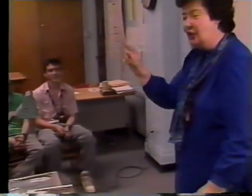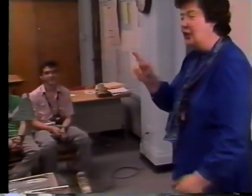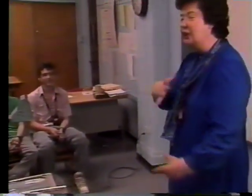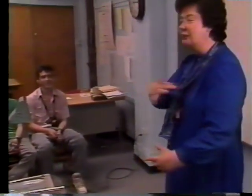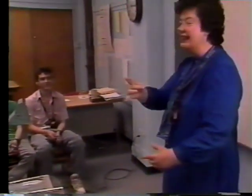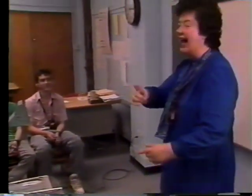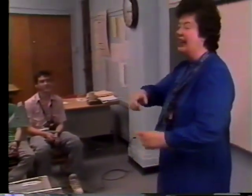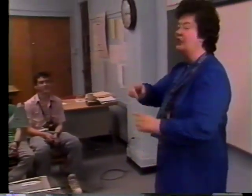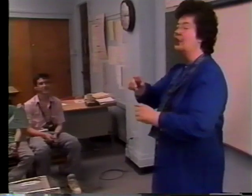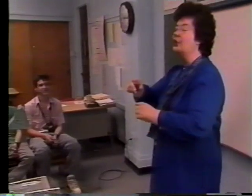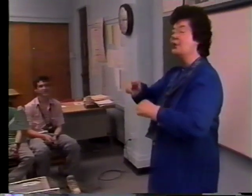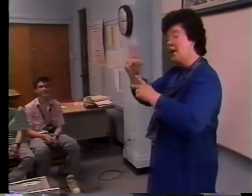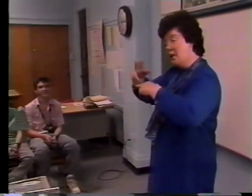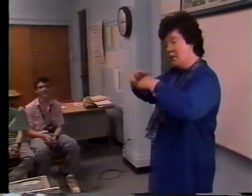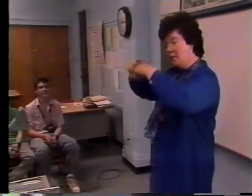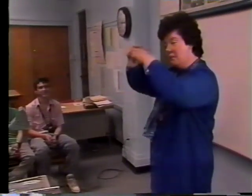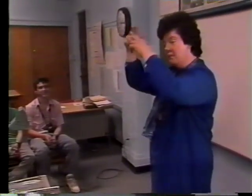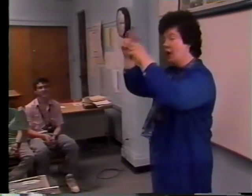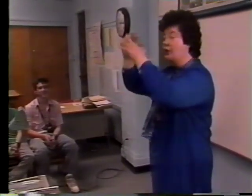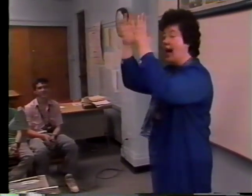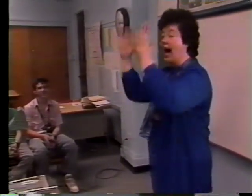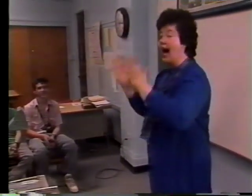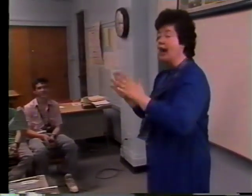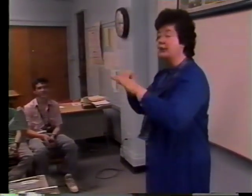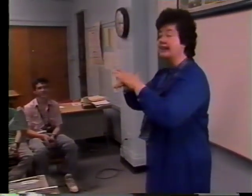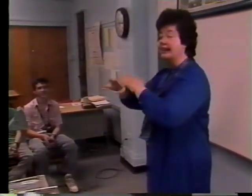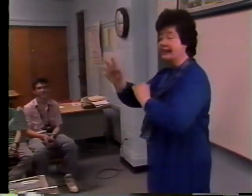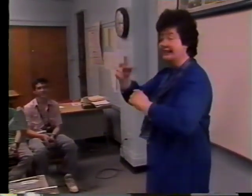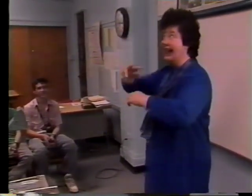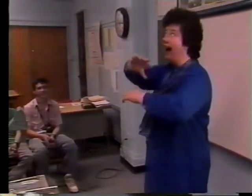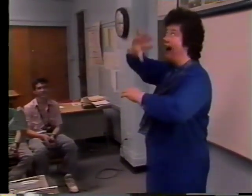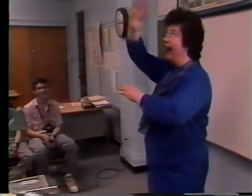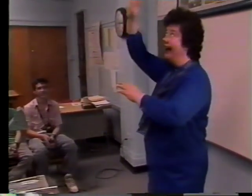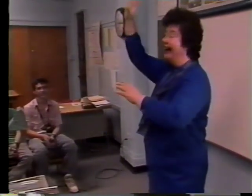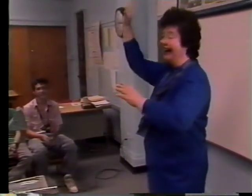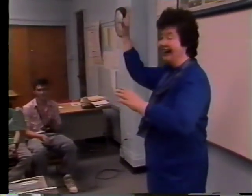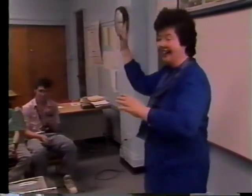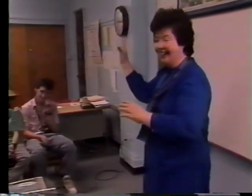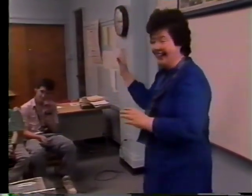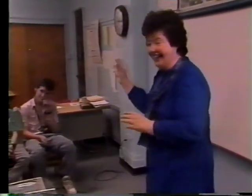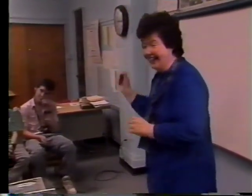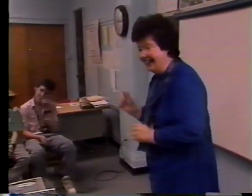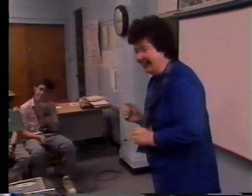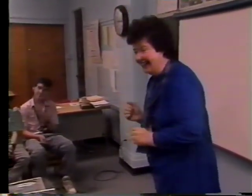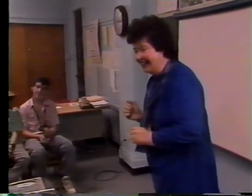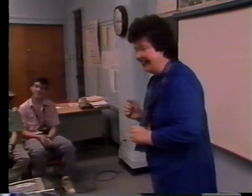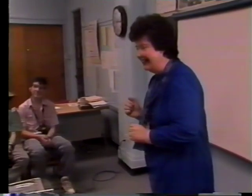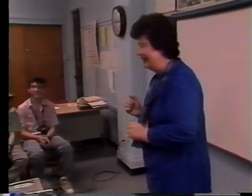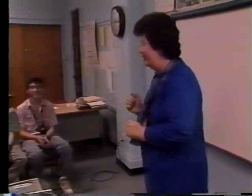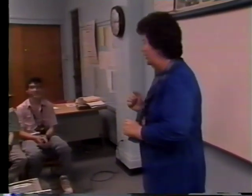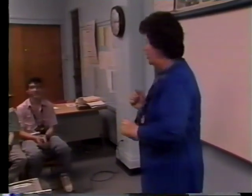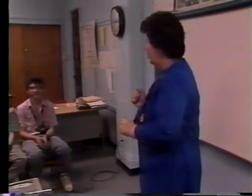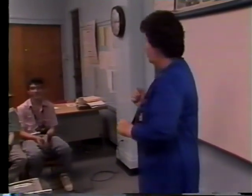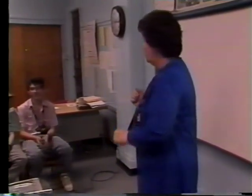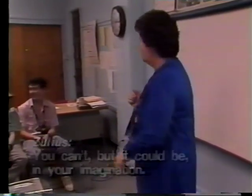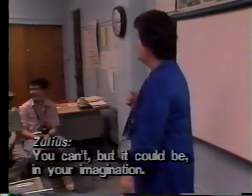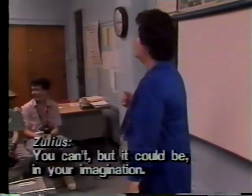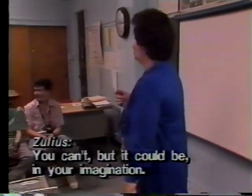Julius would like to build a house in the sky. We can, but it could be